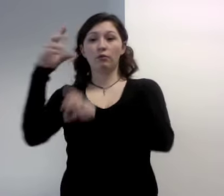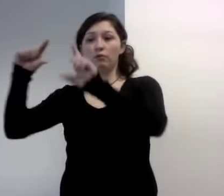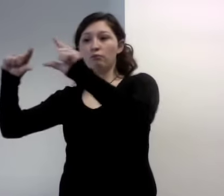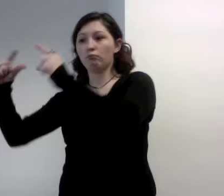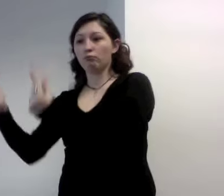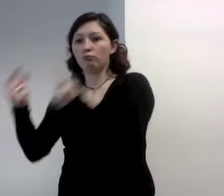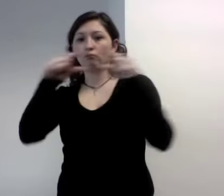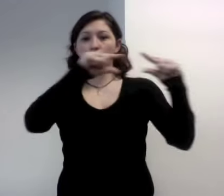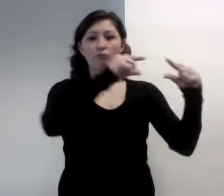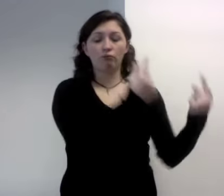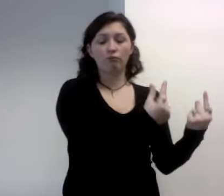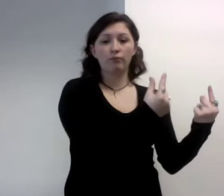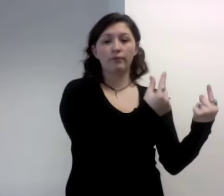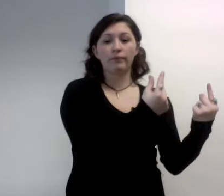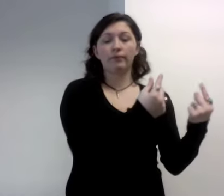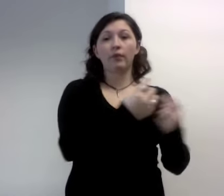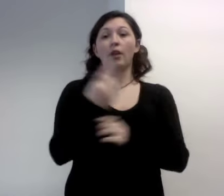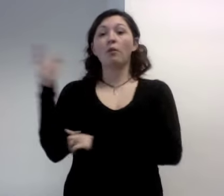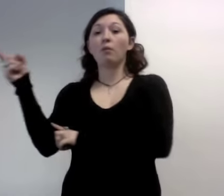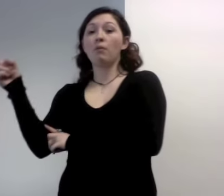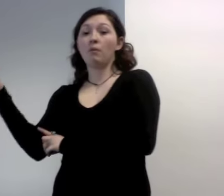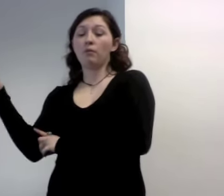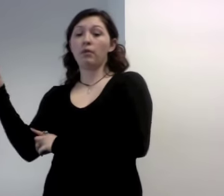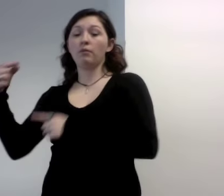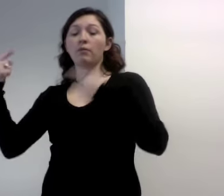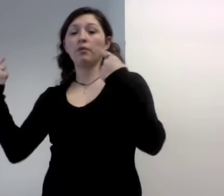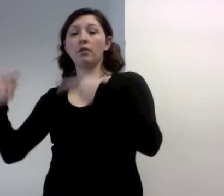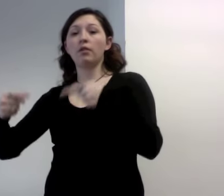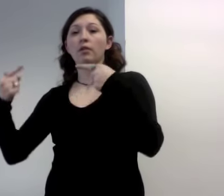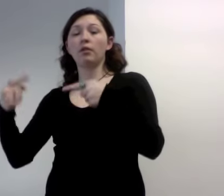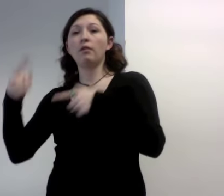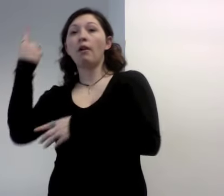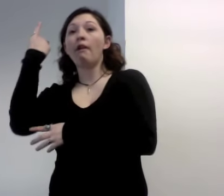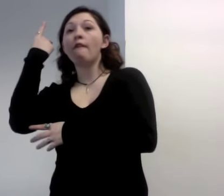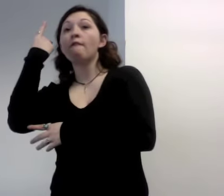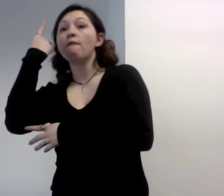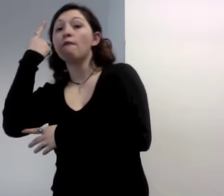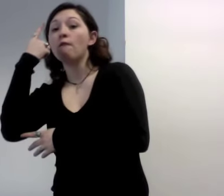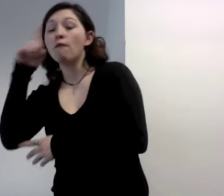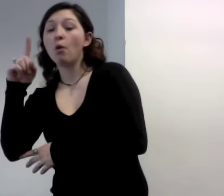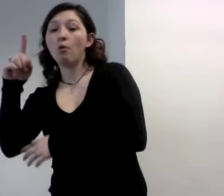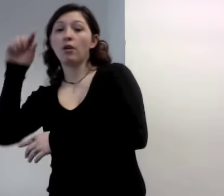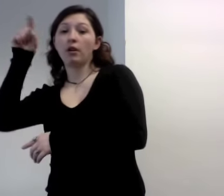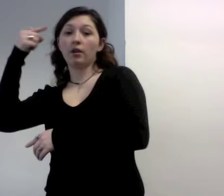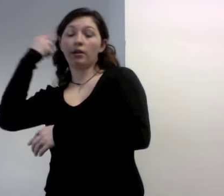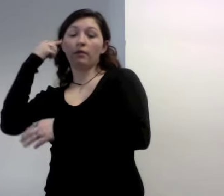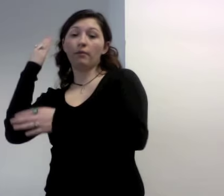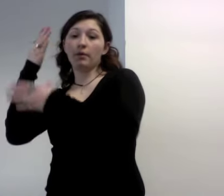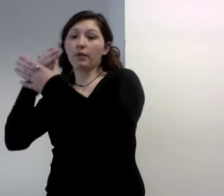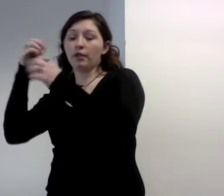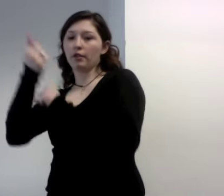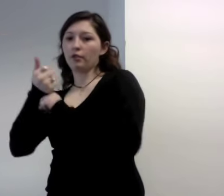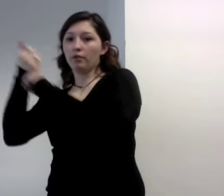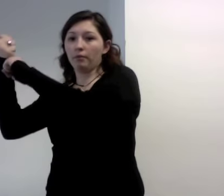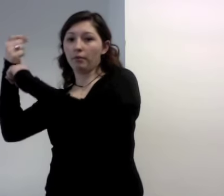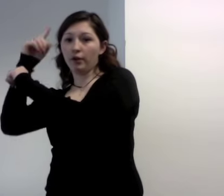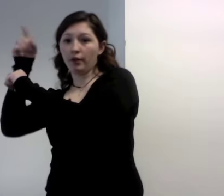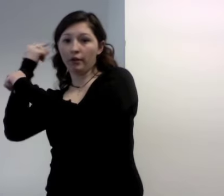two sides. One side will argue for government regulation of business in the 90s,